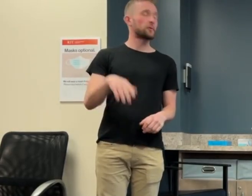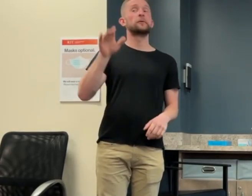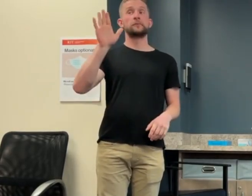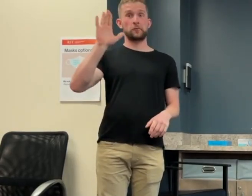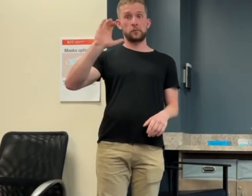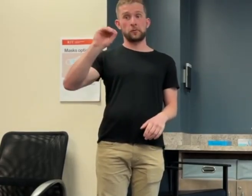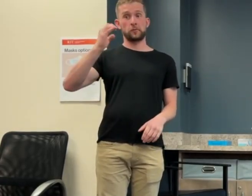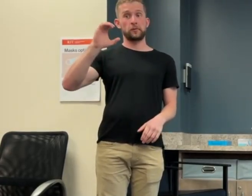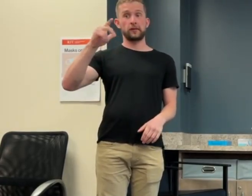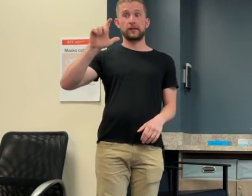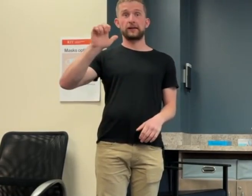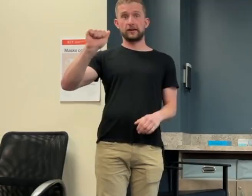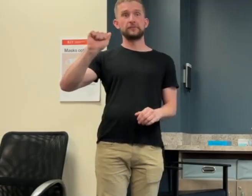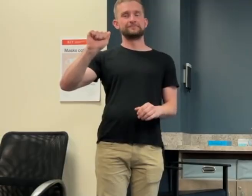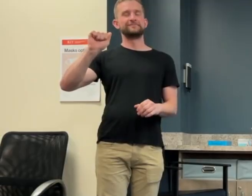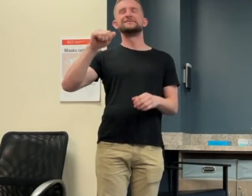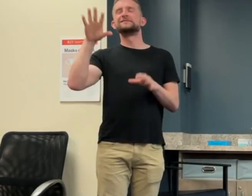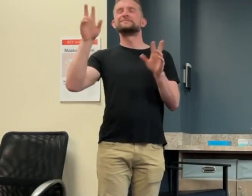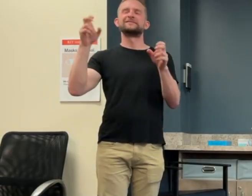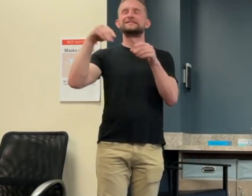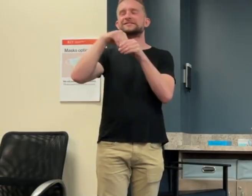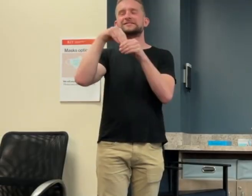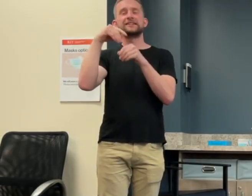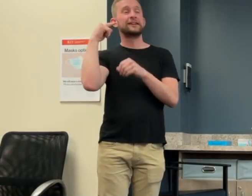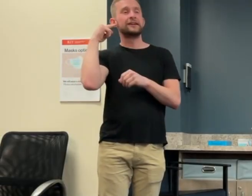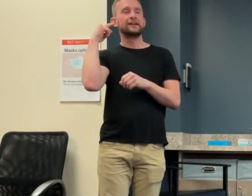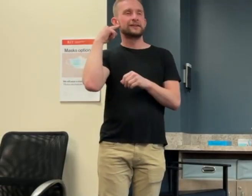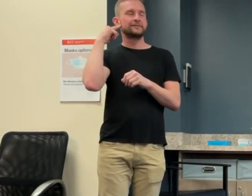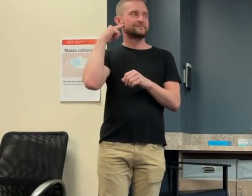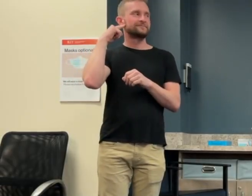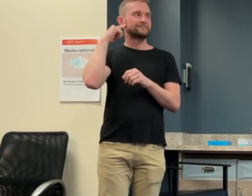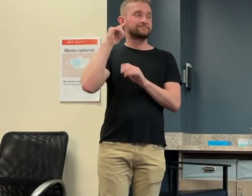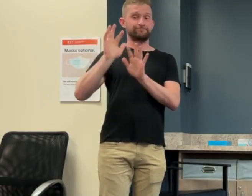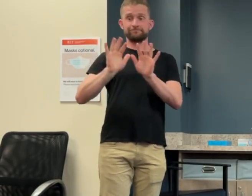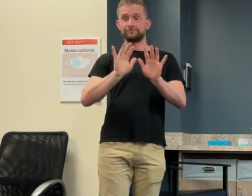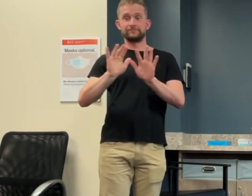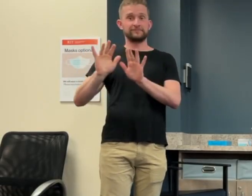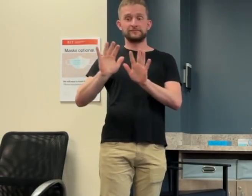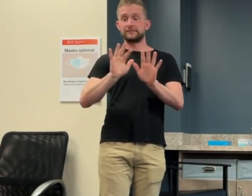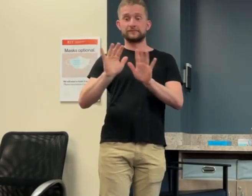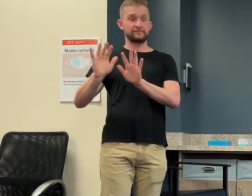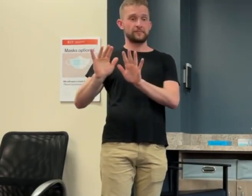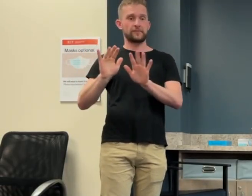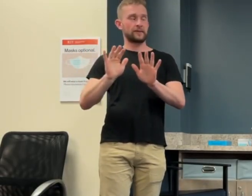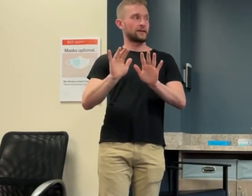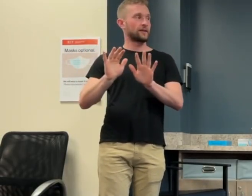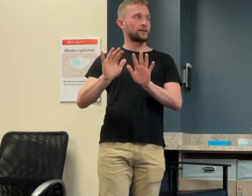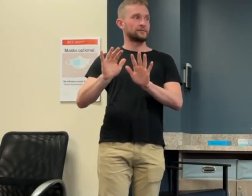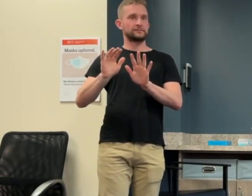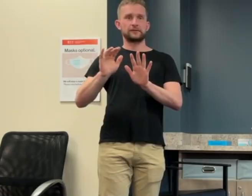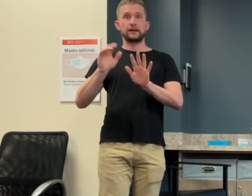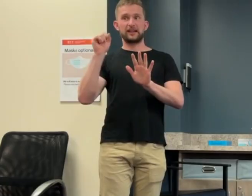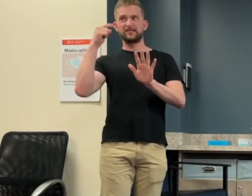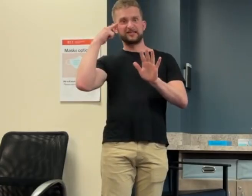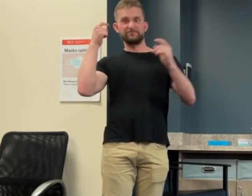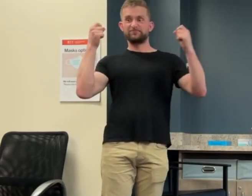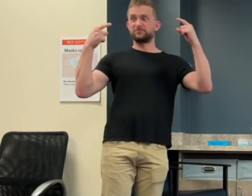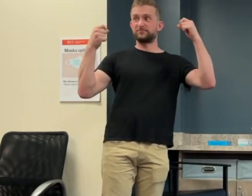cochlea, or the inner ear, cannot transmit those electrical impulses to the brain.